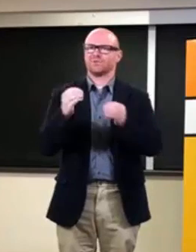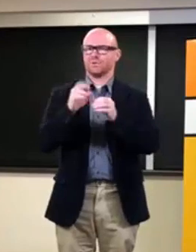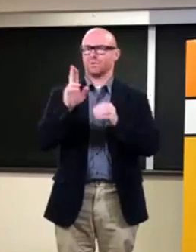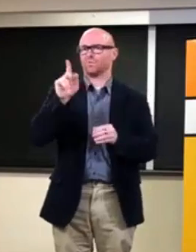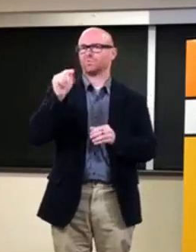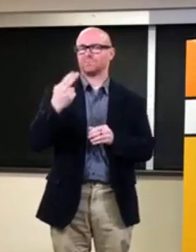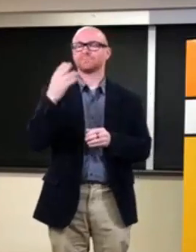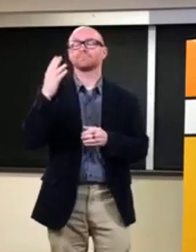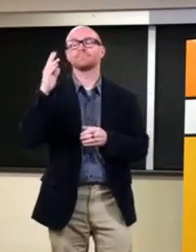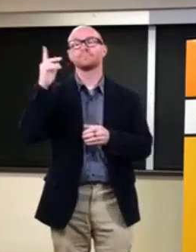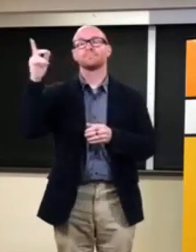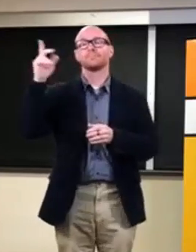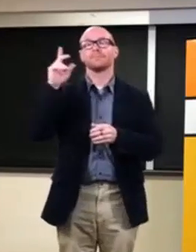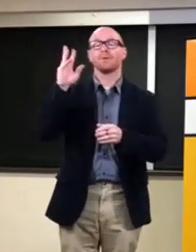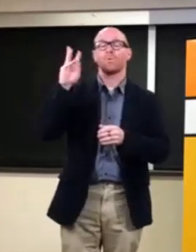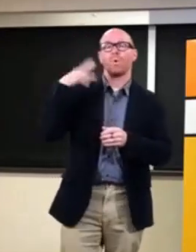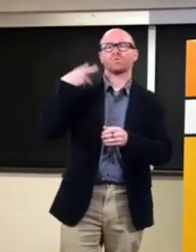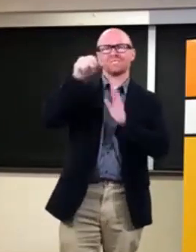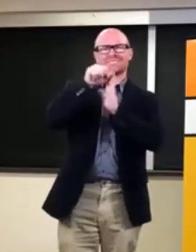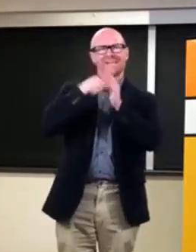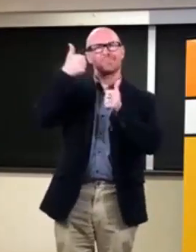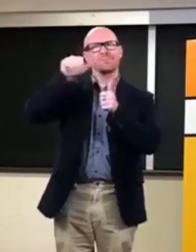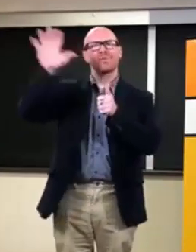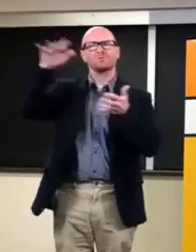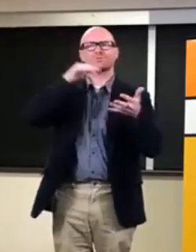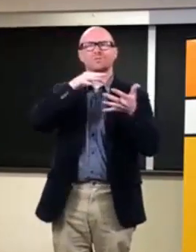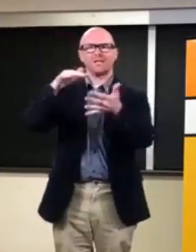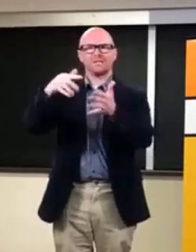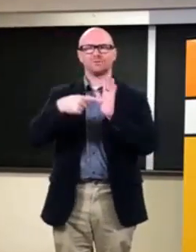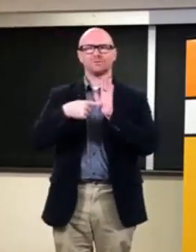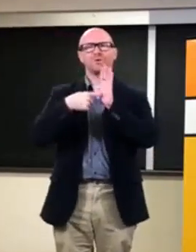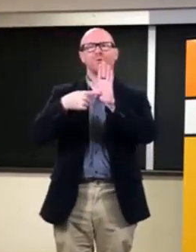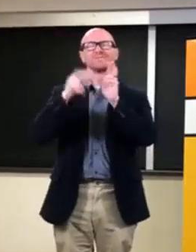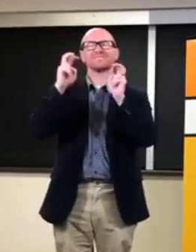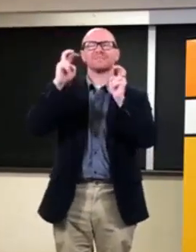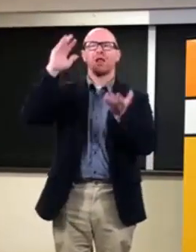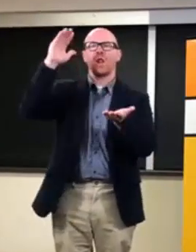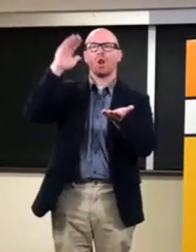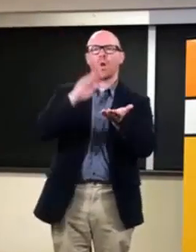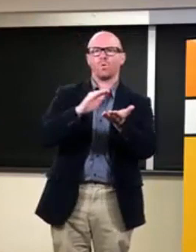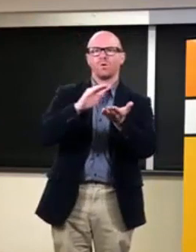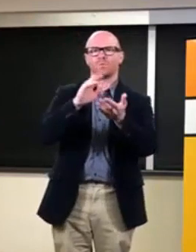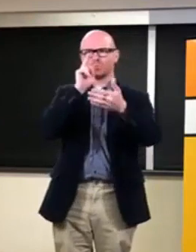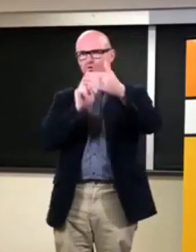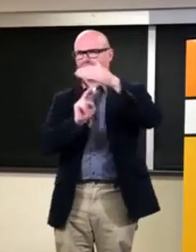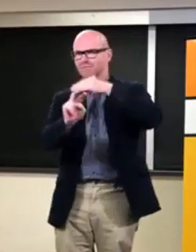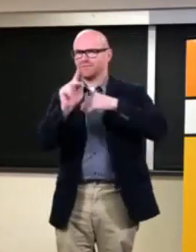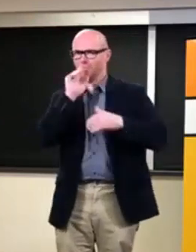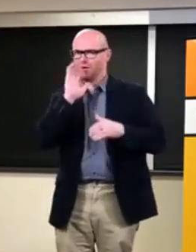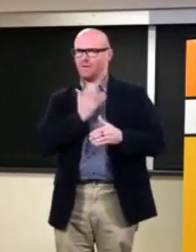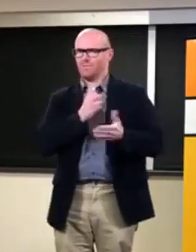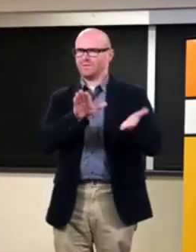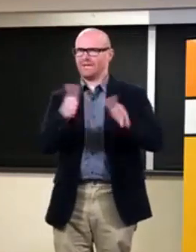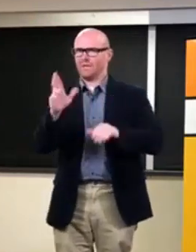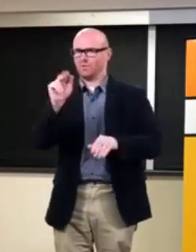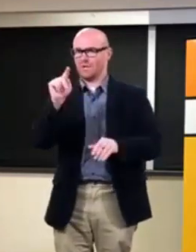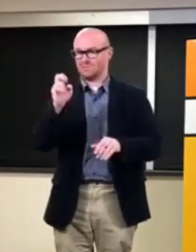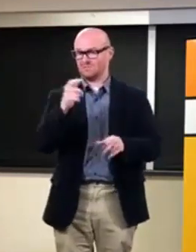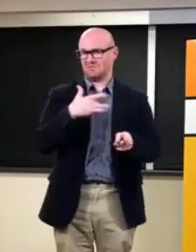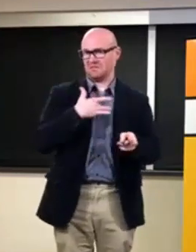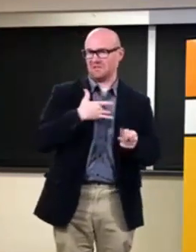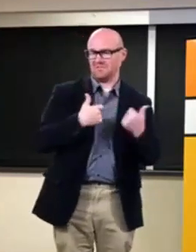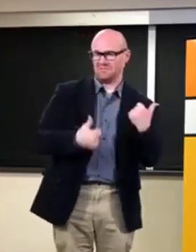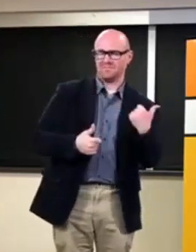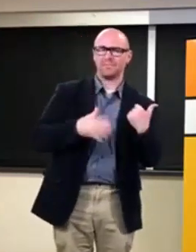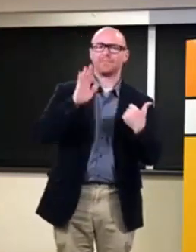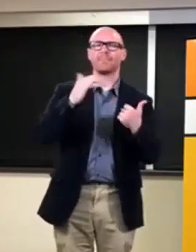some models show a drastic reduction in the number of deaths for Utah? Lower projection. Lower projection? Something like that. And